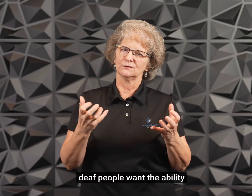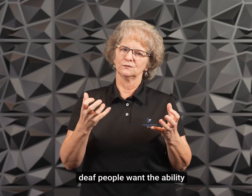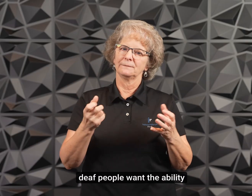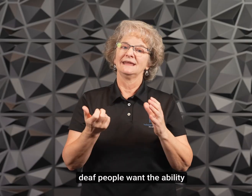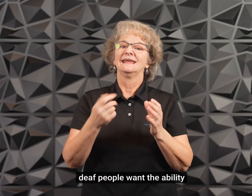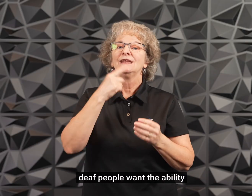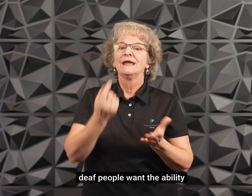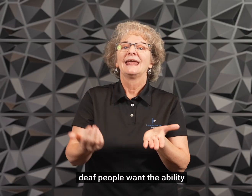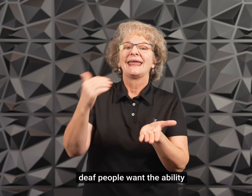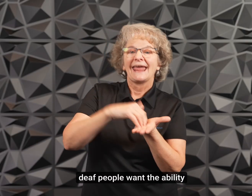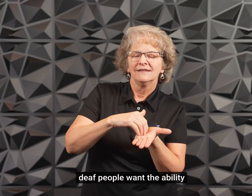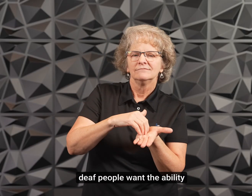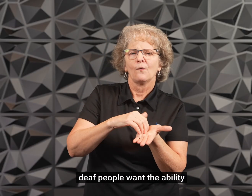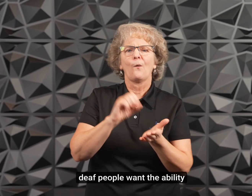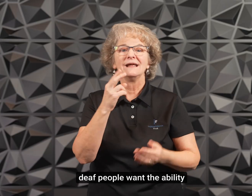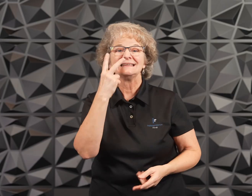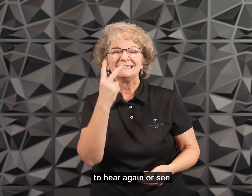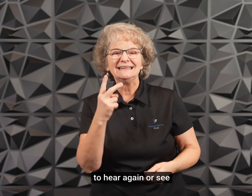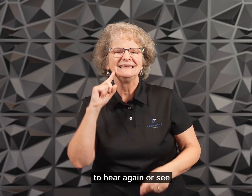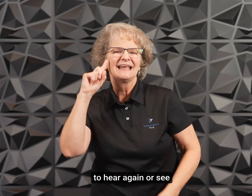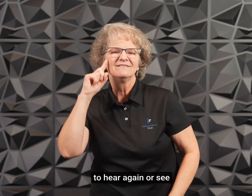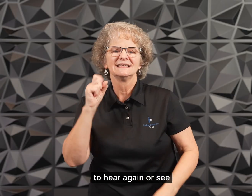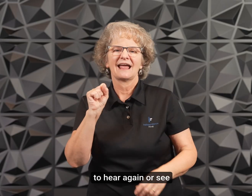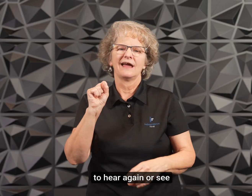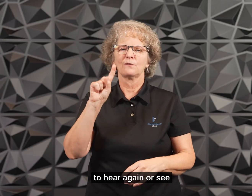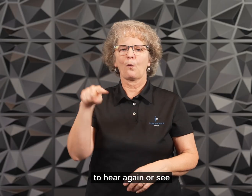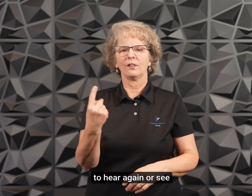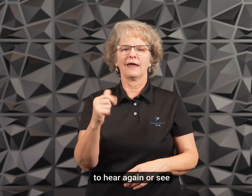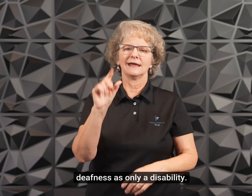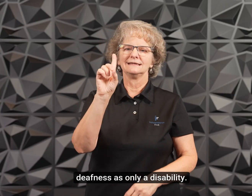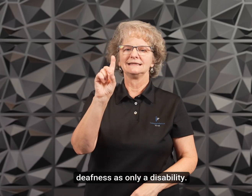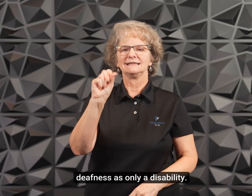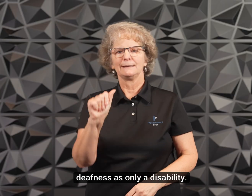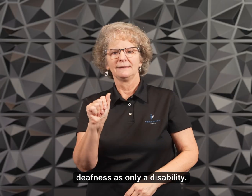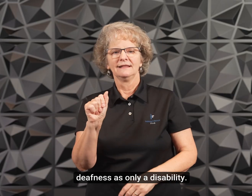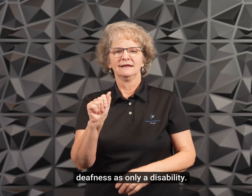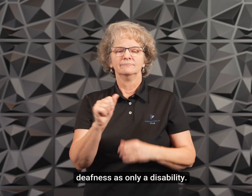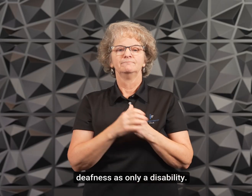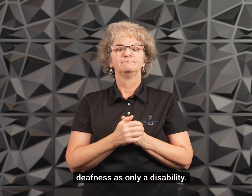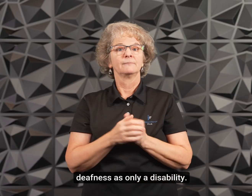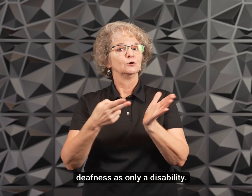deaf people want the ability to hear again or see deafness as only a